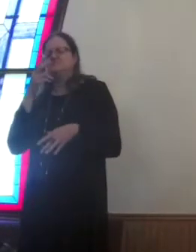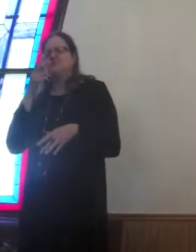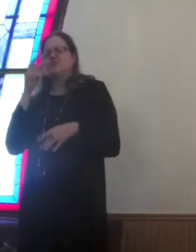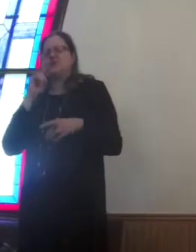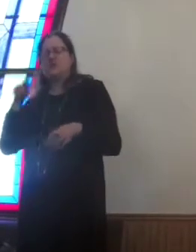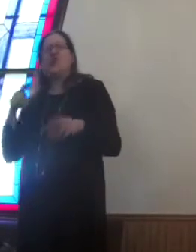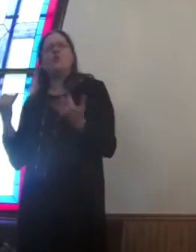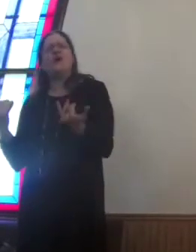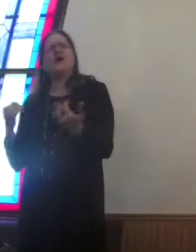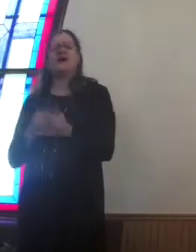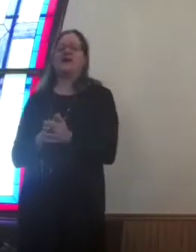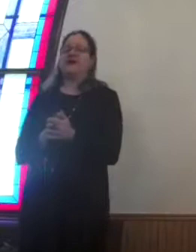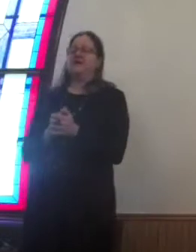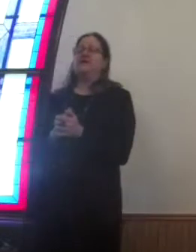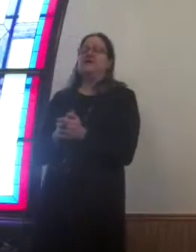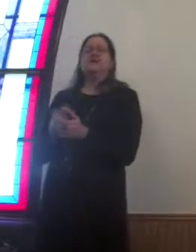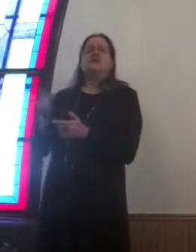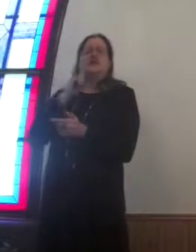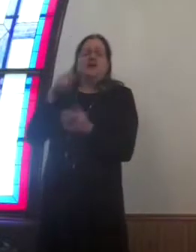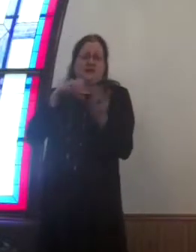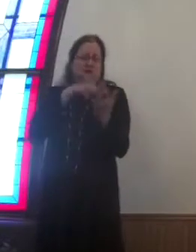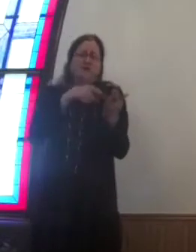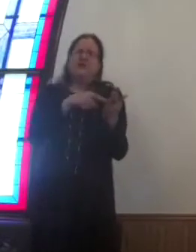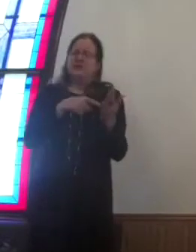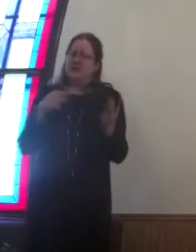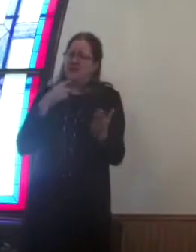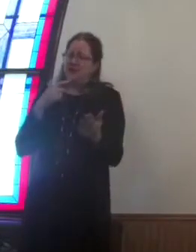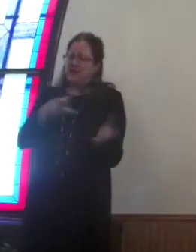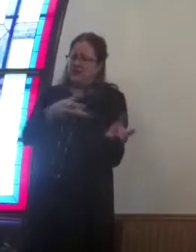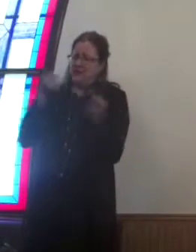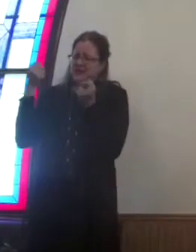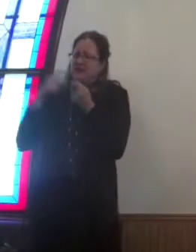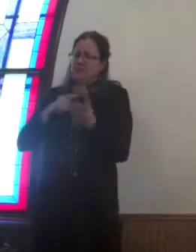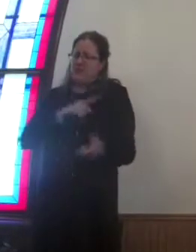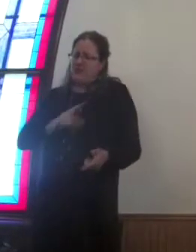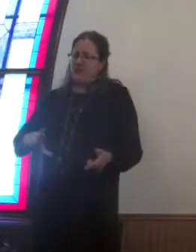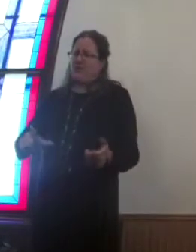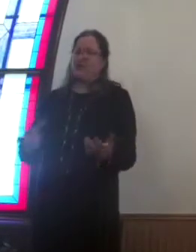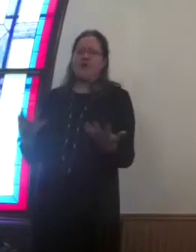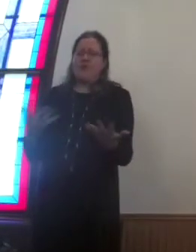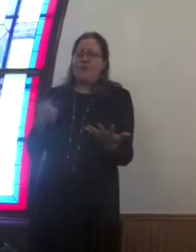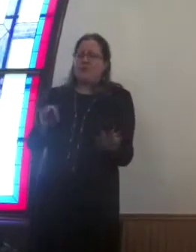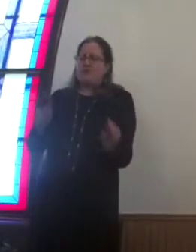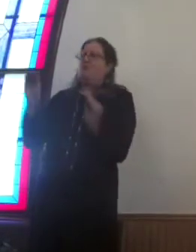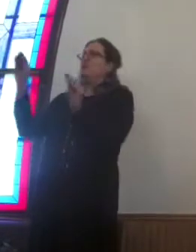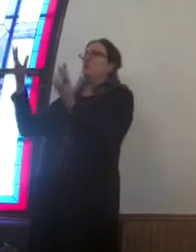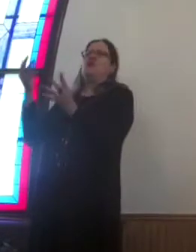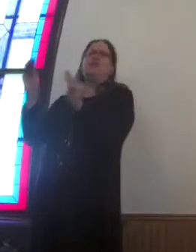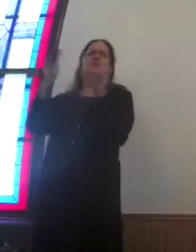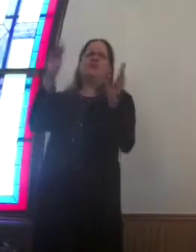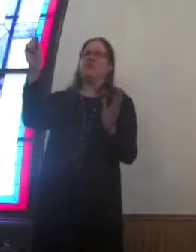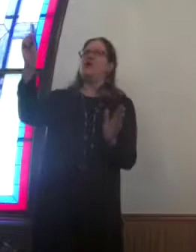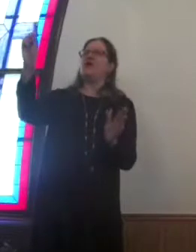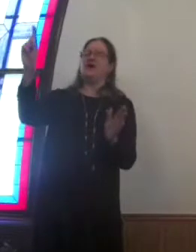And as we heard in Scripture, she replied, "Because you have taken my Lord, and I don't know where you have taken